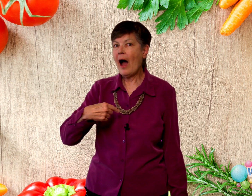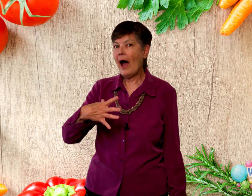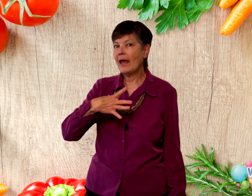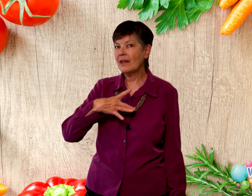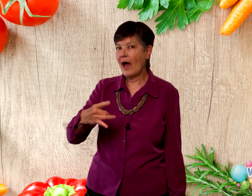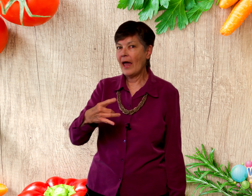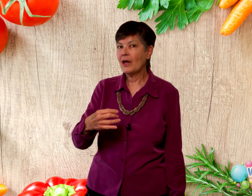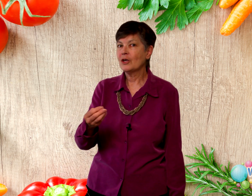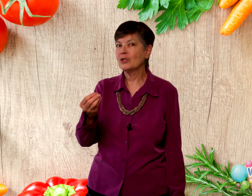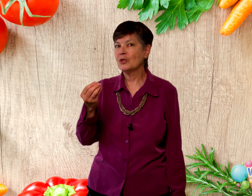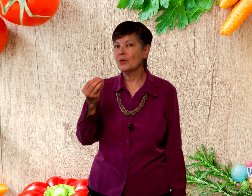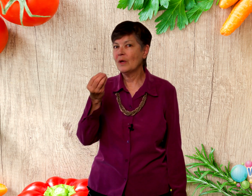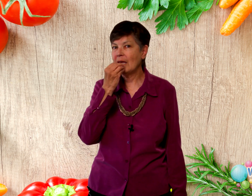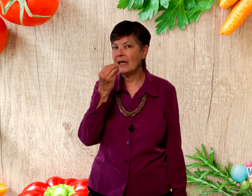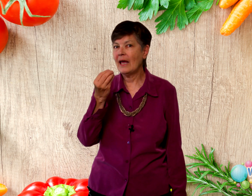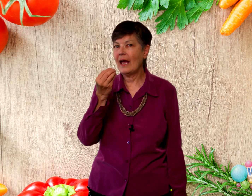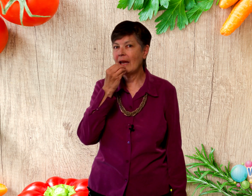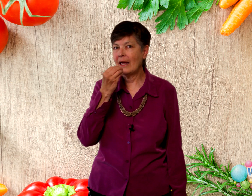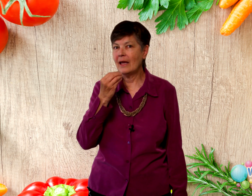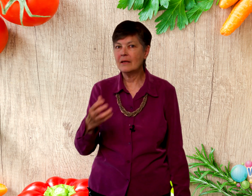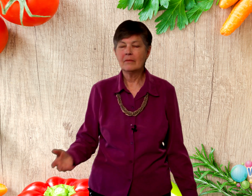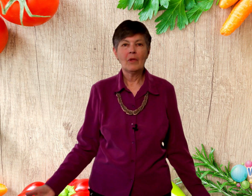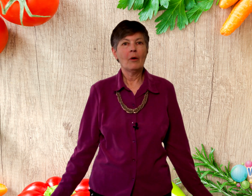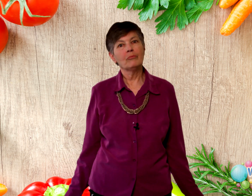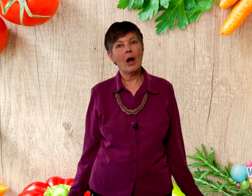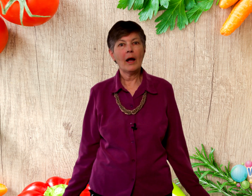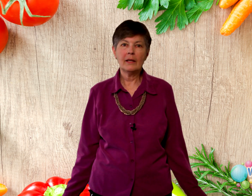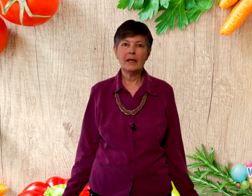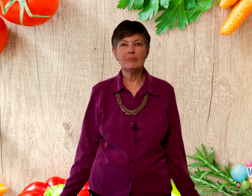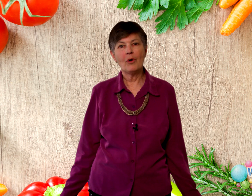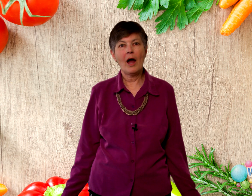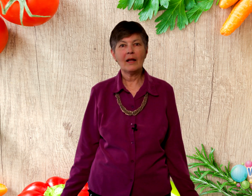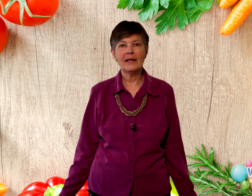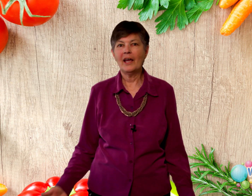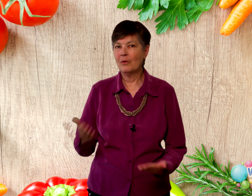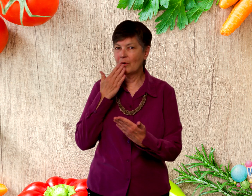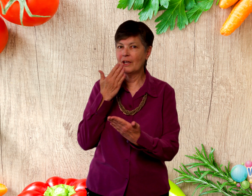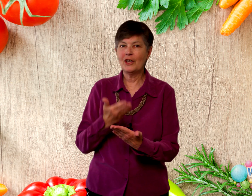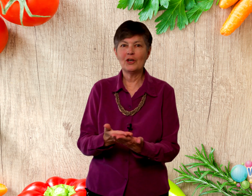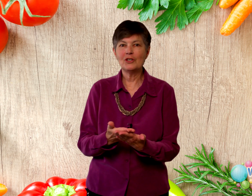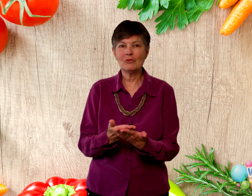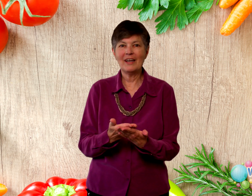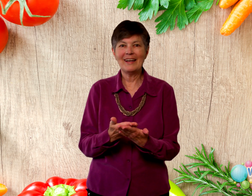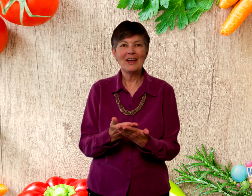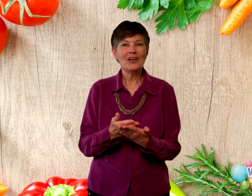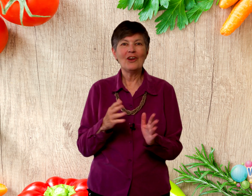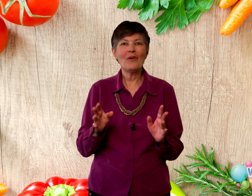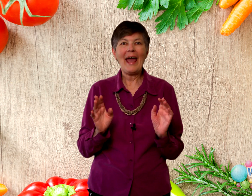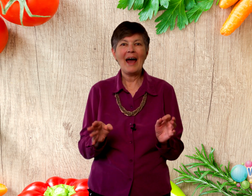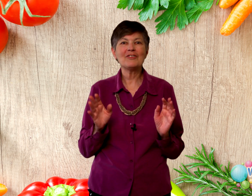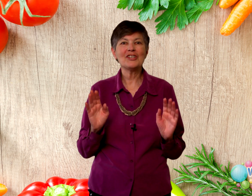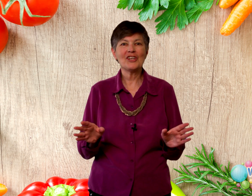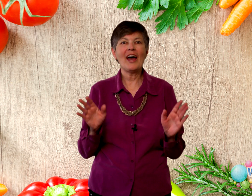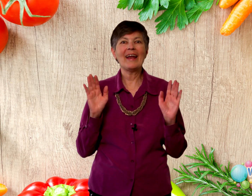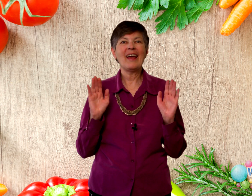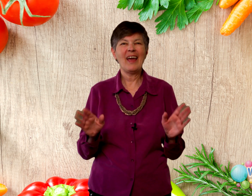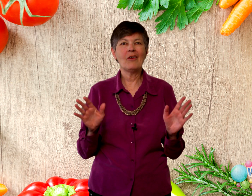I like to eat and eat broccoli, broccoli, a really good treat. You don't have to sign